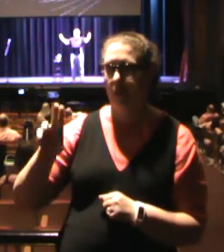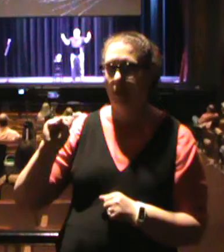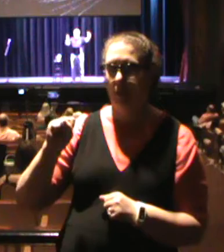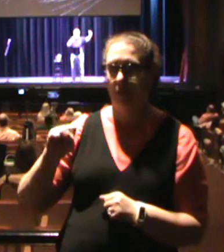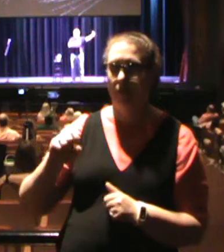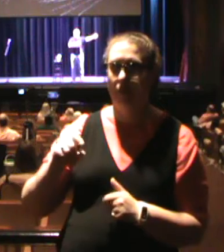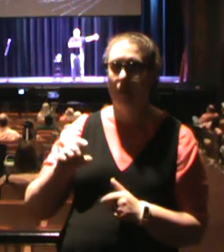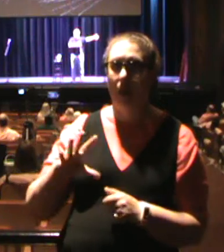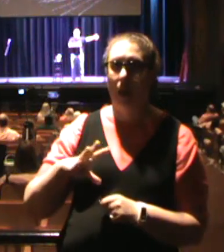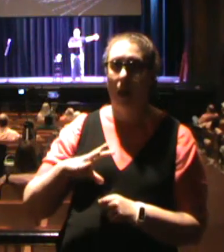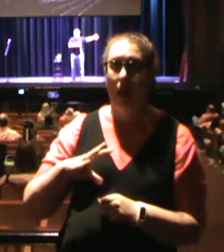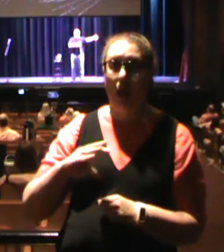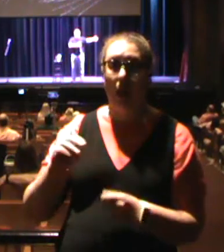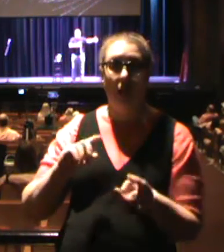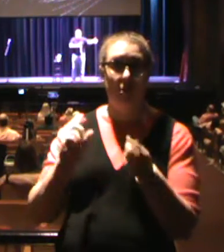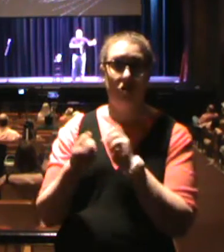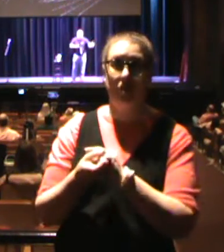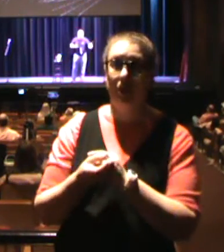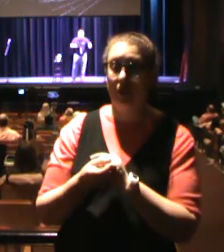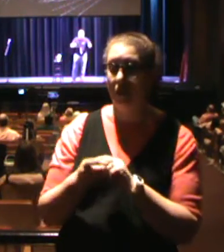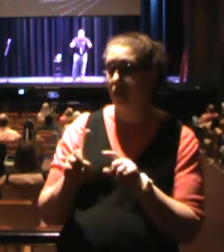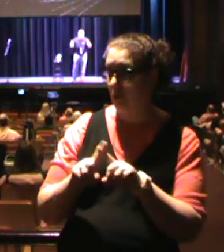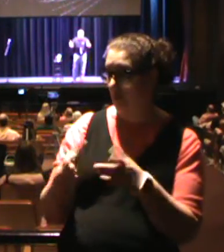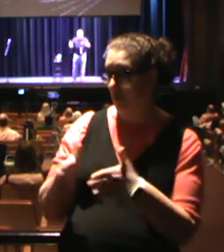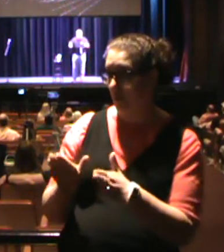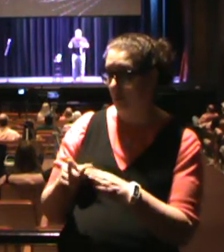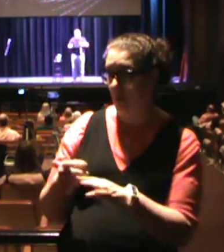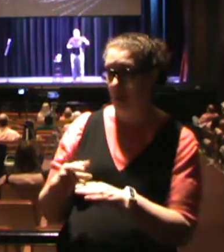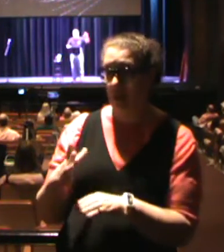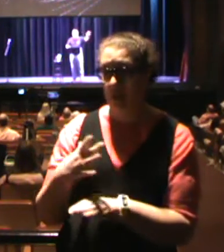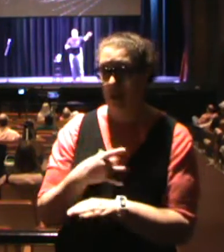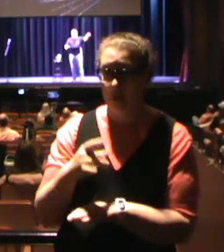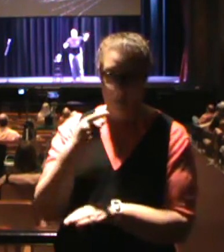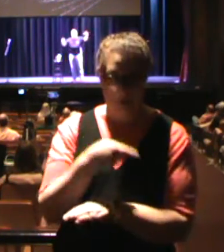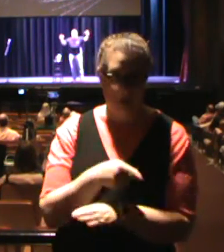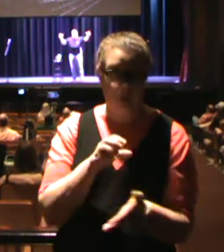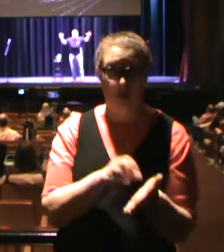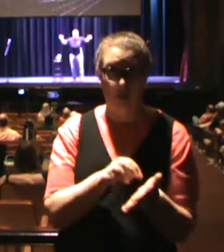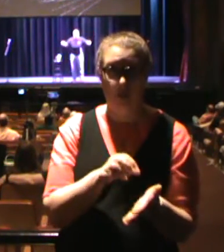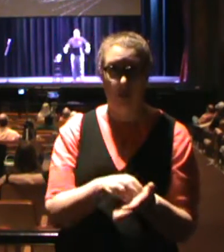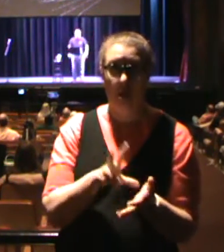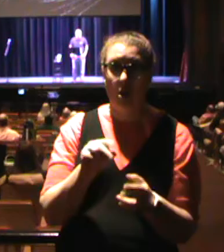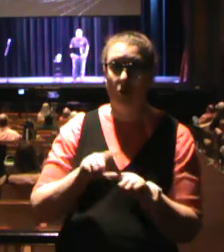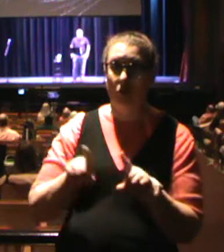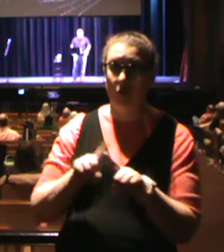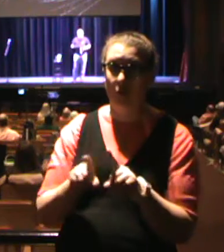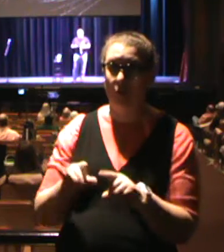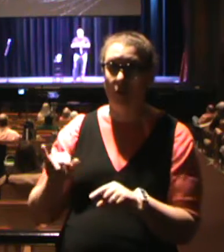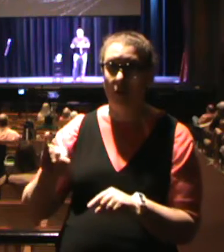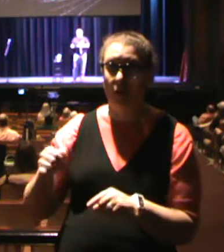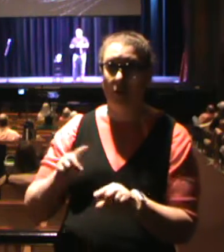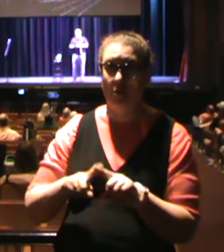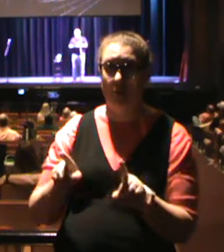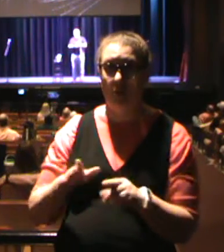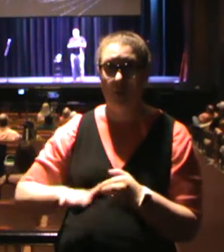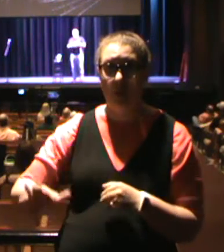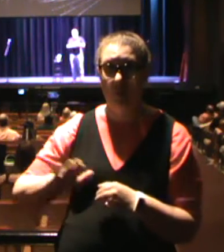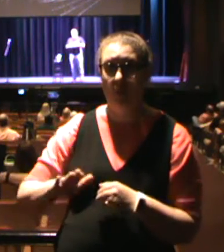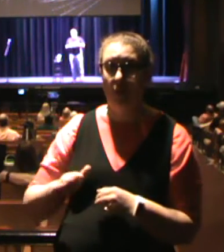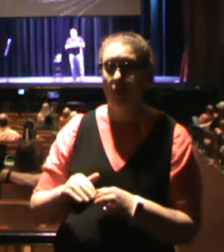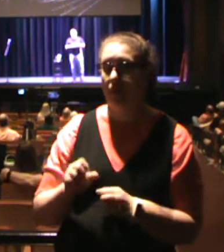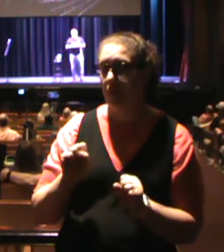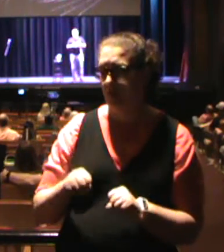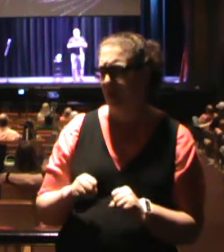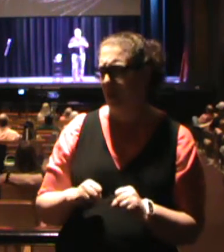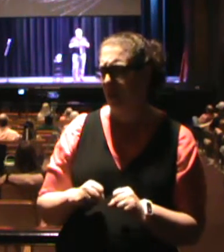different way from Nehemiah, right? And so this is what we have. It's no different. We're just in a different area. So you can argue about whether